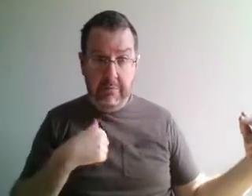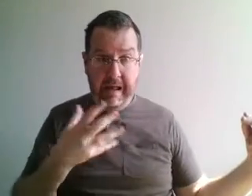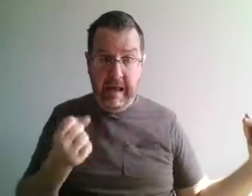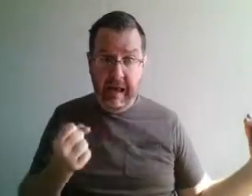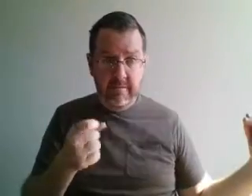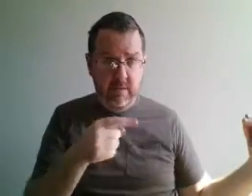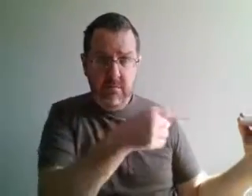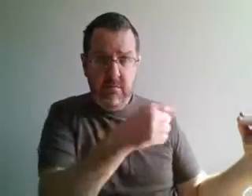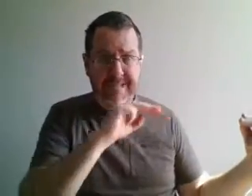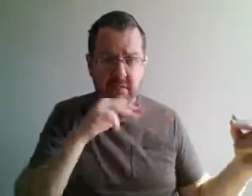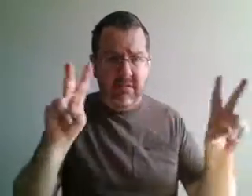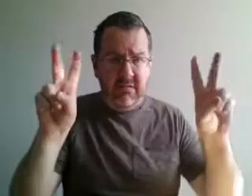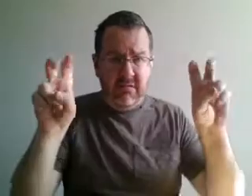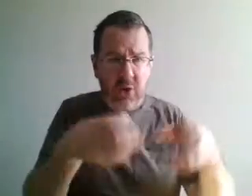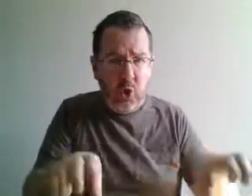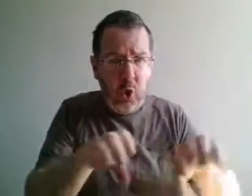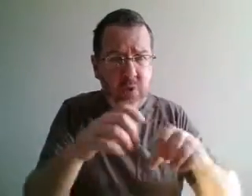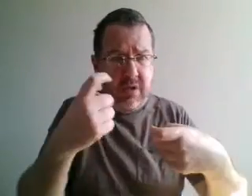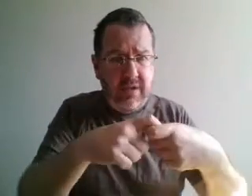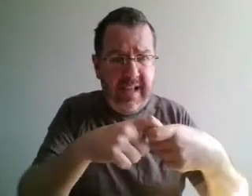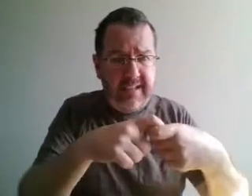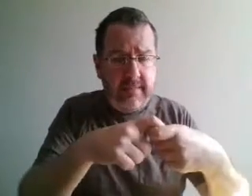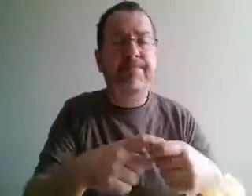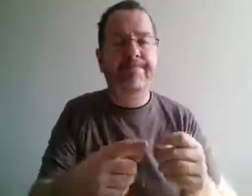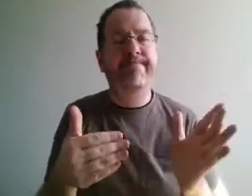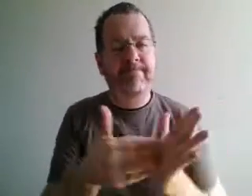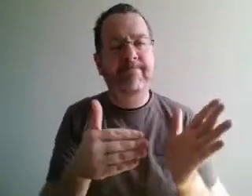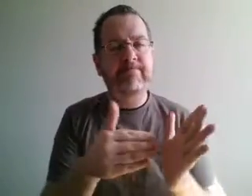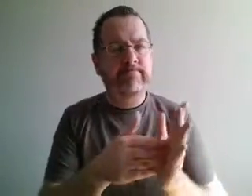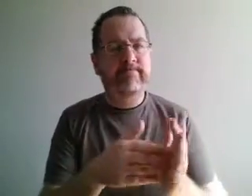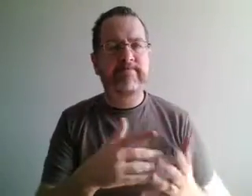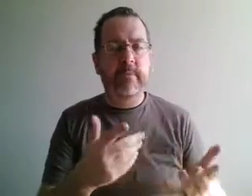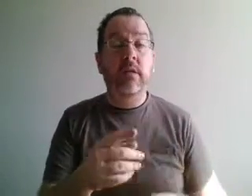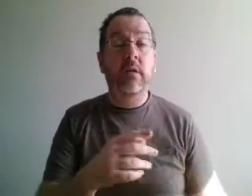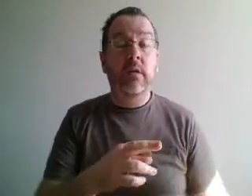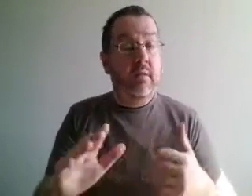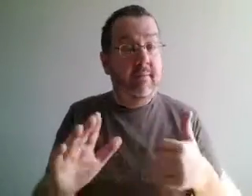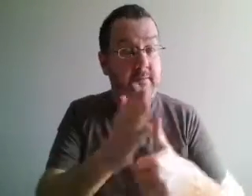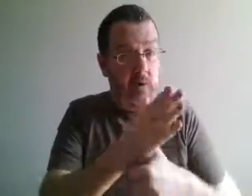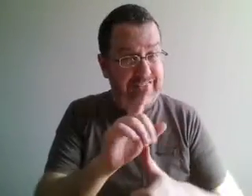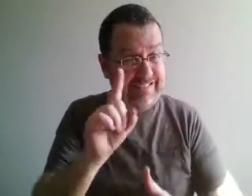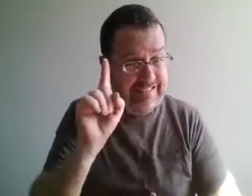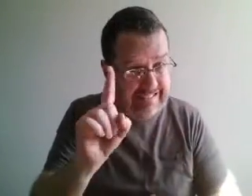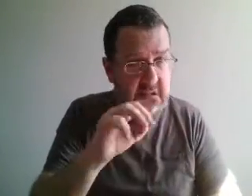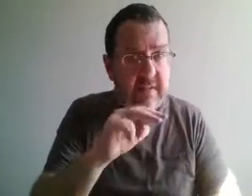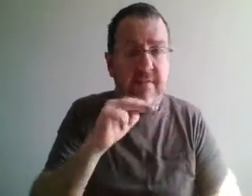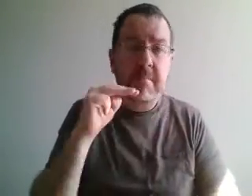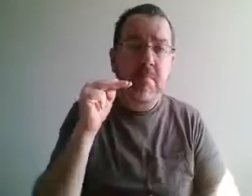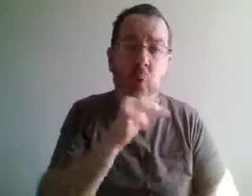they would be classified as close contact. First of all, it's really important that nobody should be embarrassed about